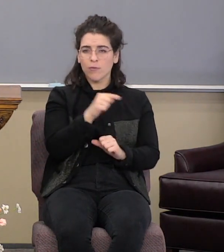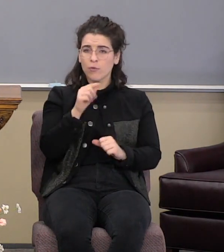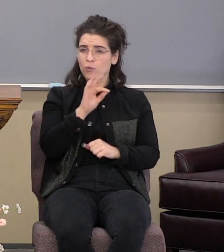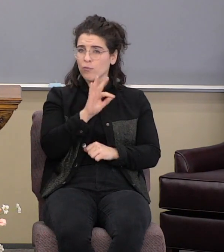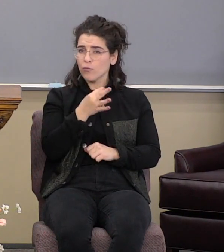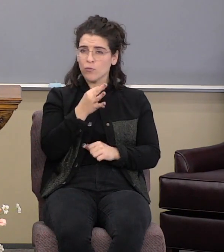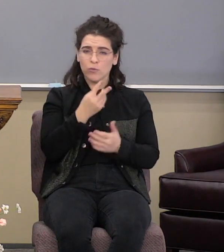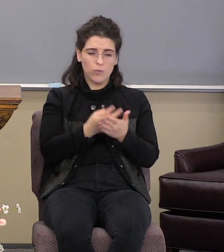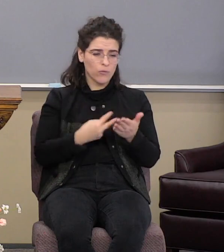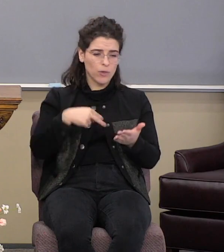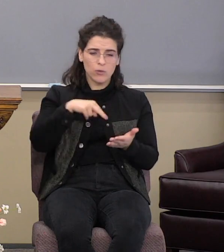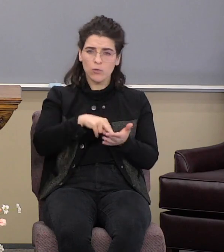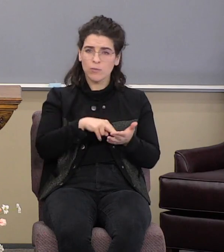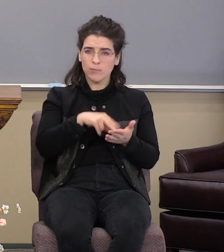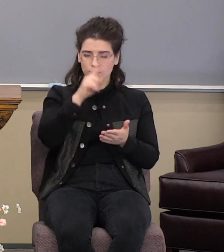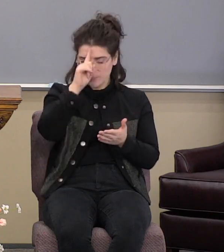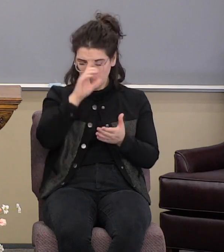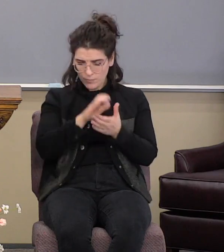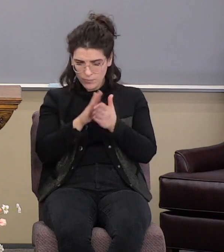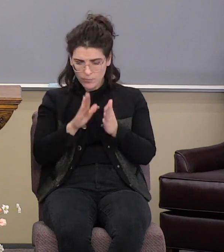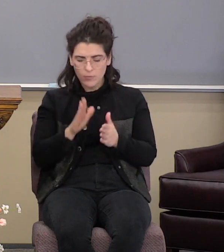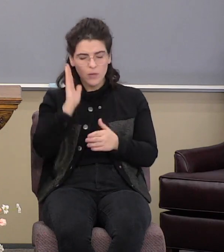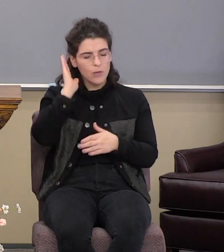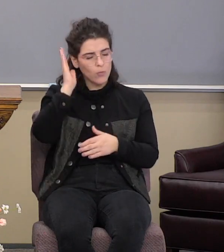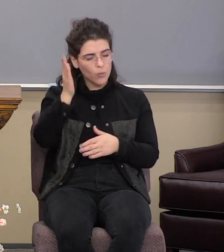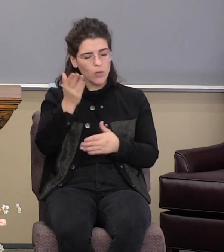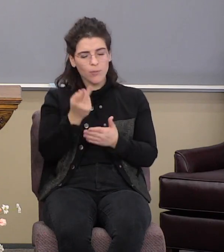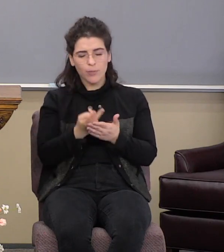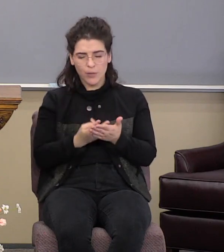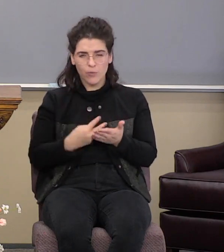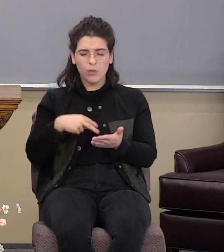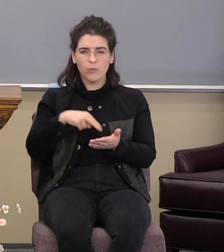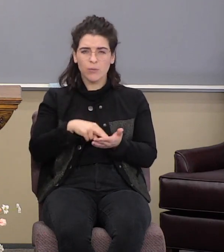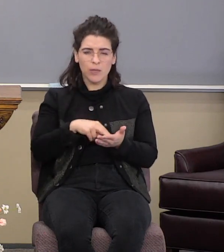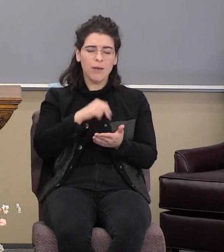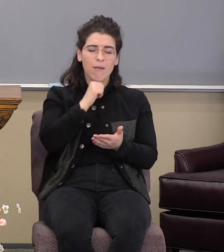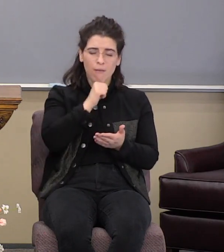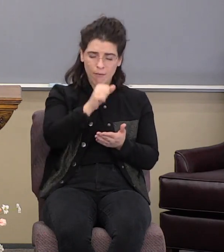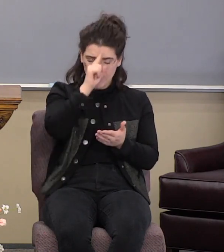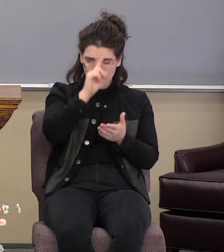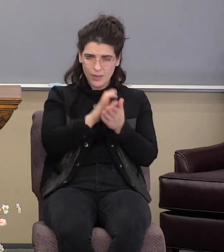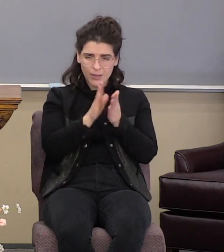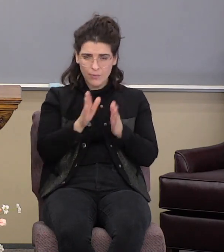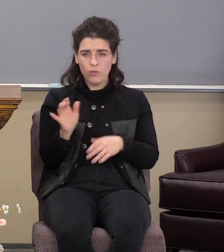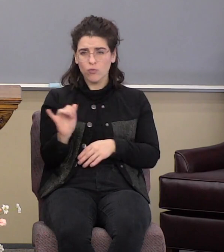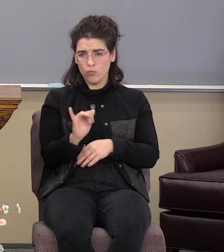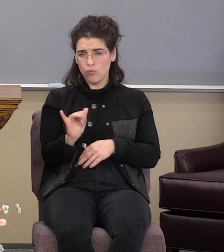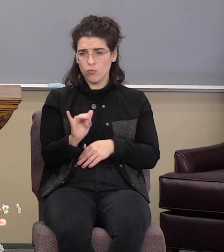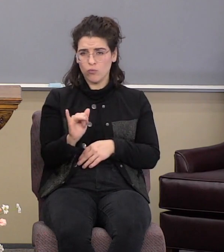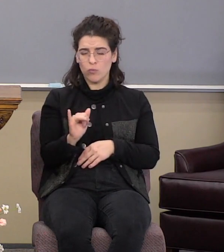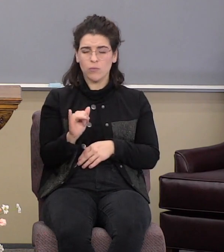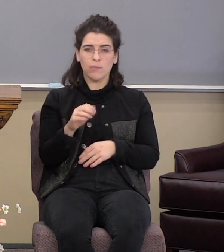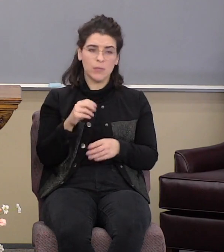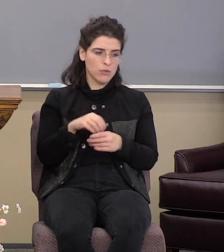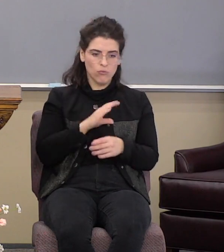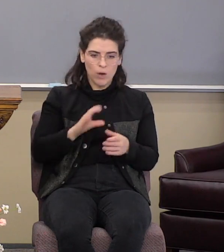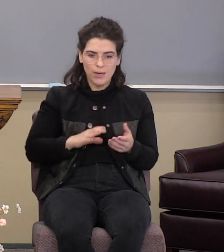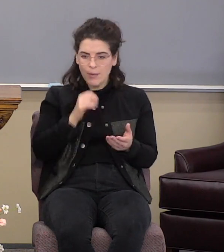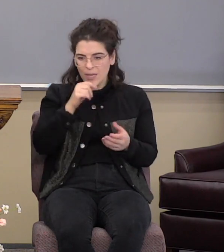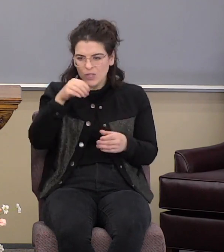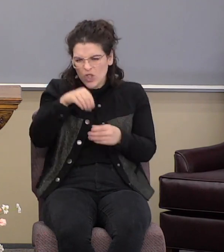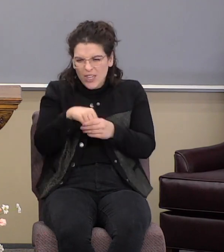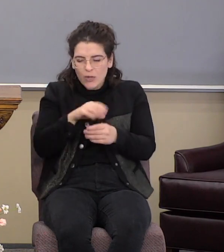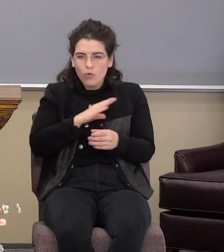unbelievers are going to be raised from the dead. and don't in Christ, not because they're in